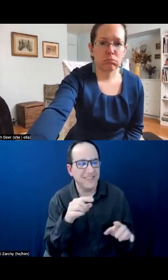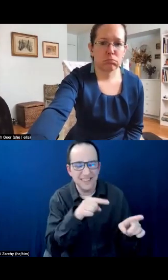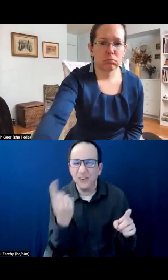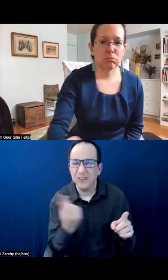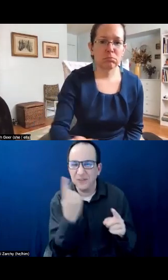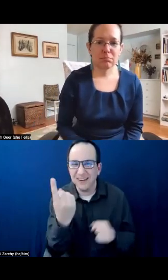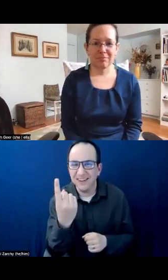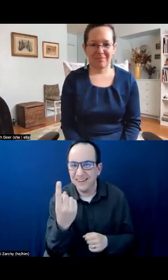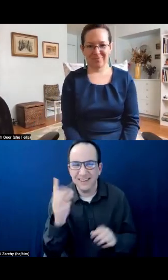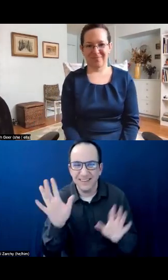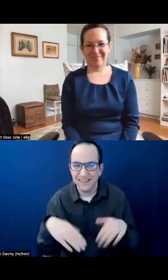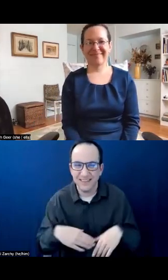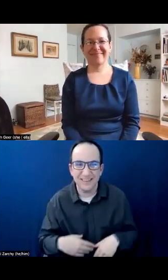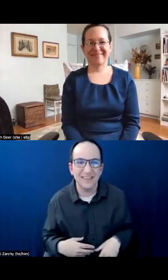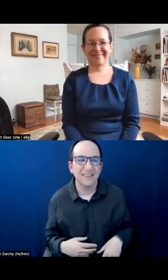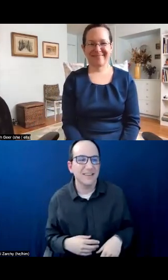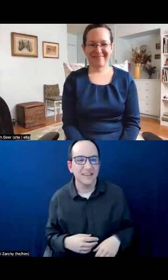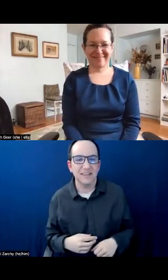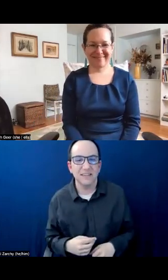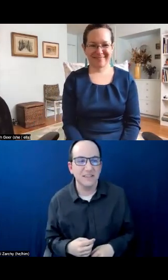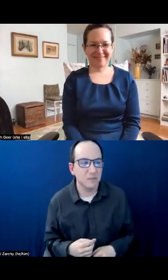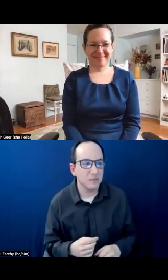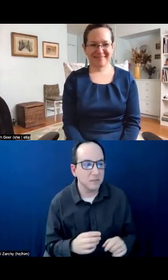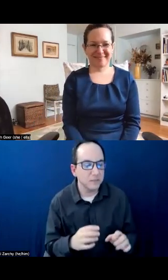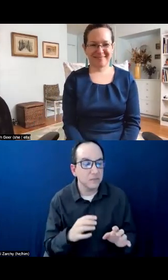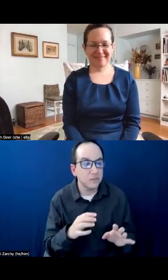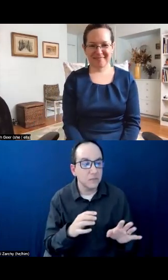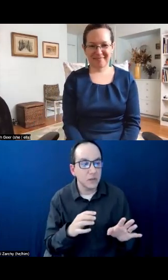show. Oh, nope, never mind. I guess it's one by one.